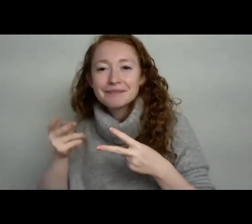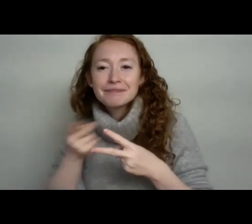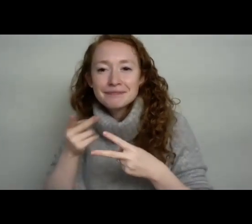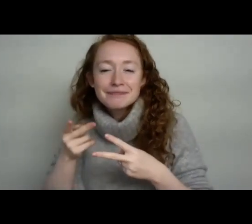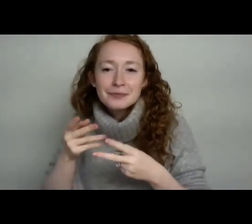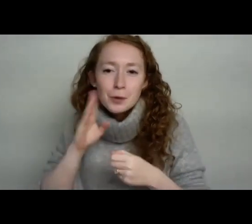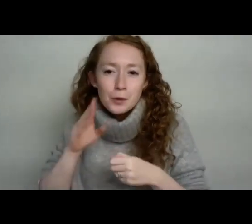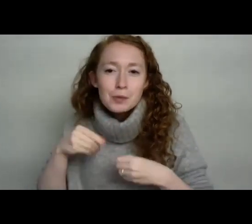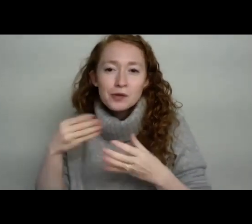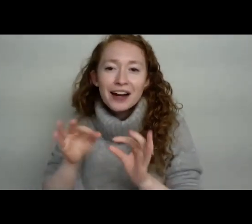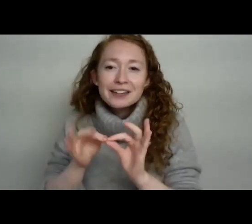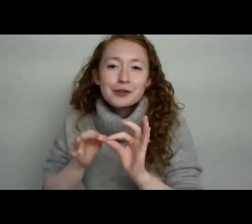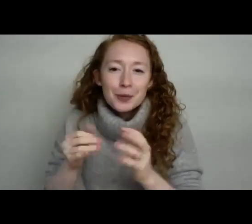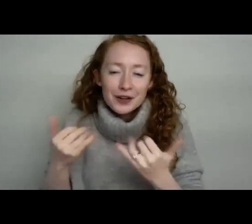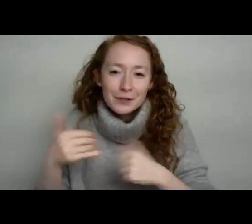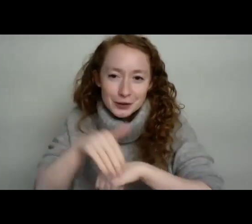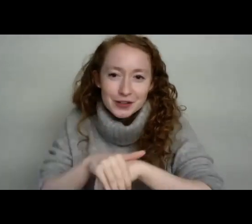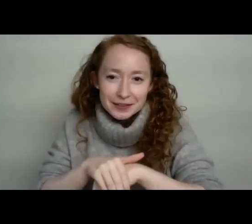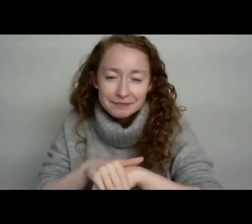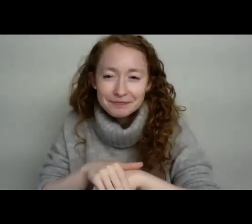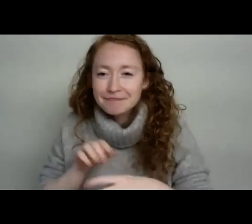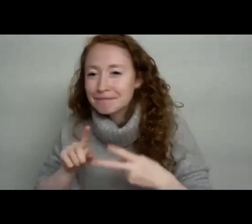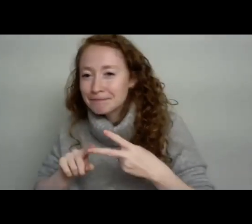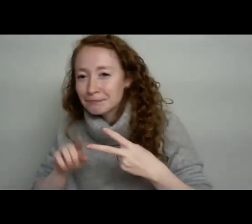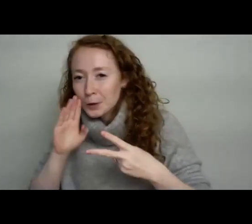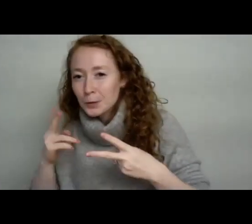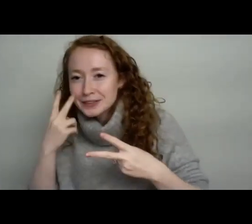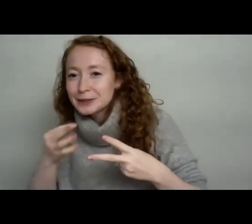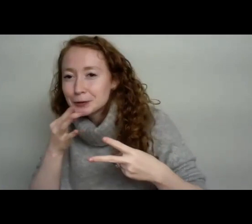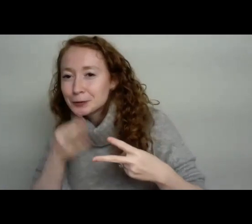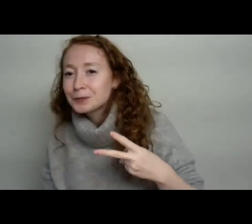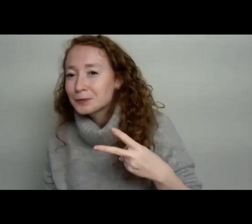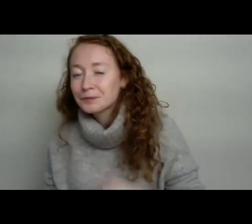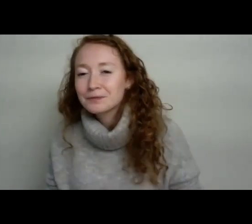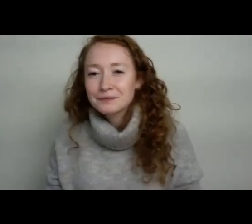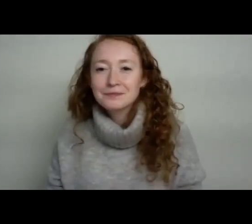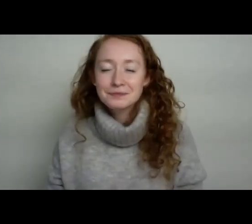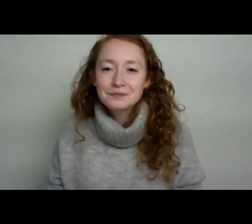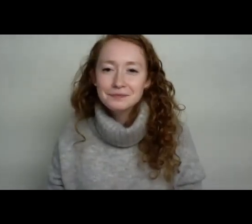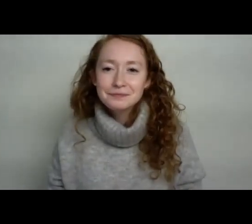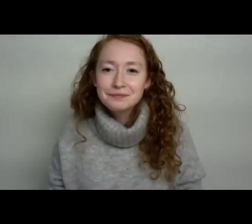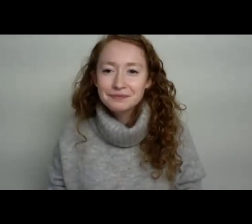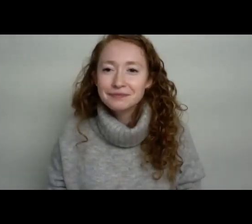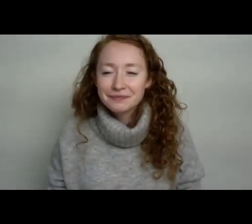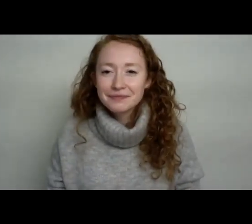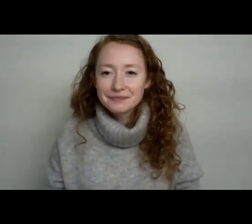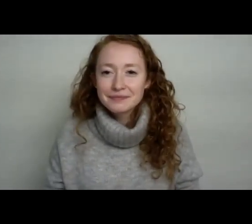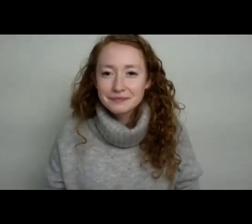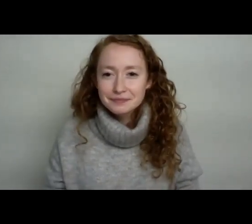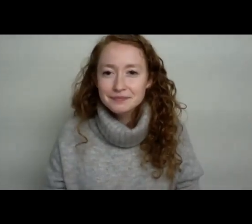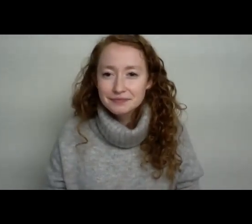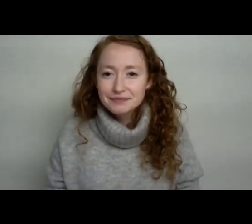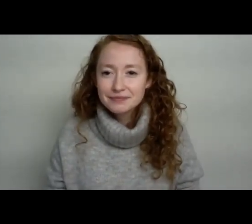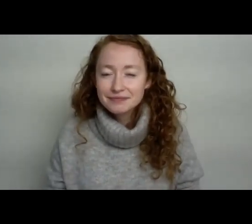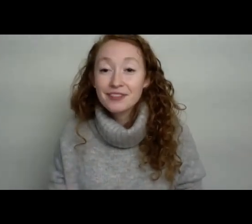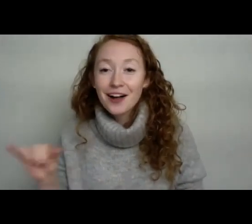Lerner, who will soon see sharing their joy and language justice with us tonight. Also, huge thanks